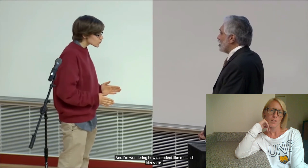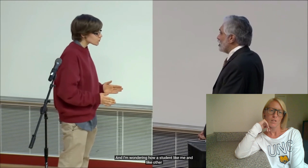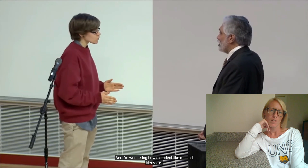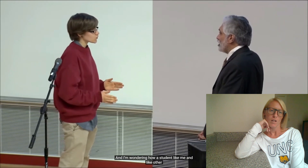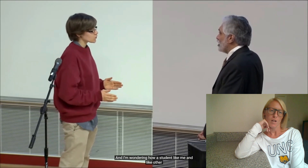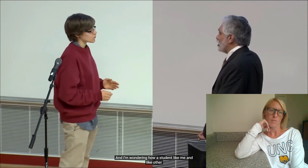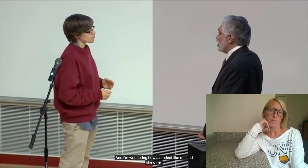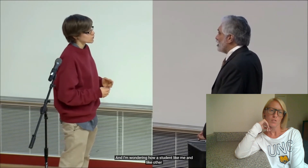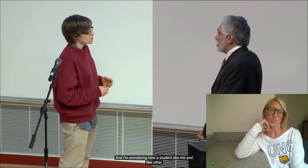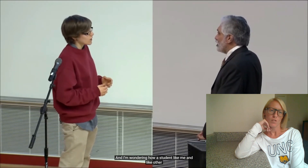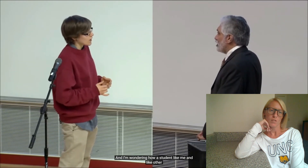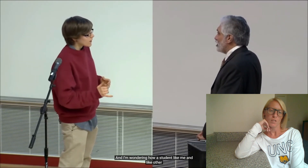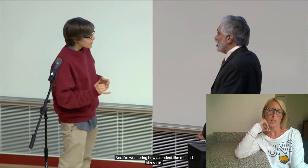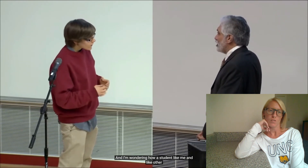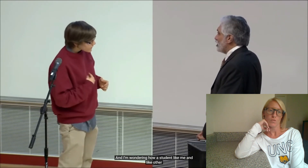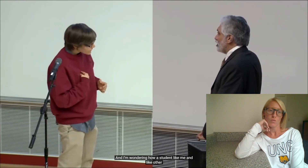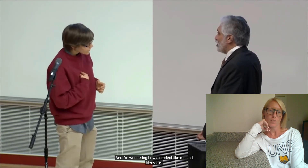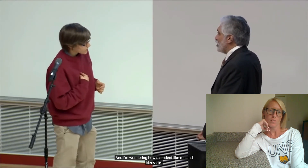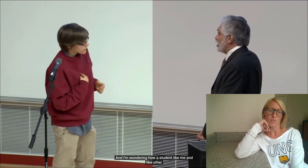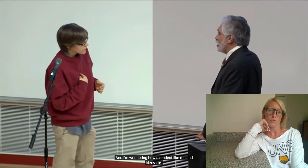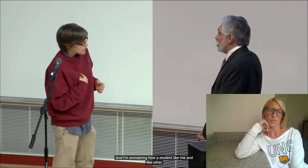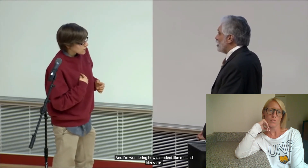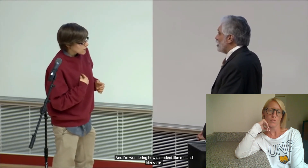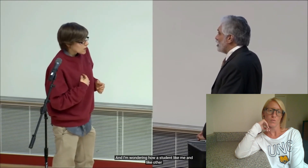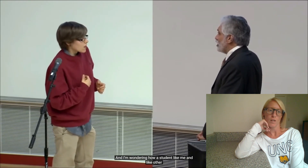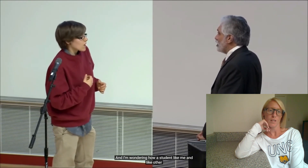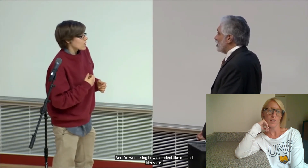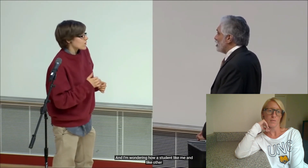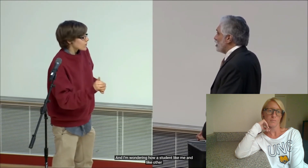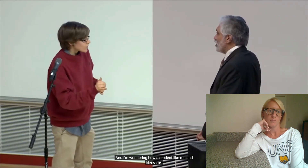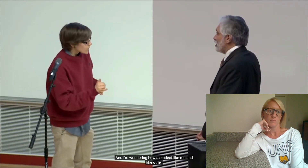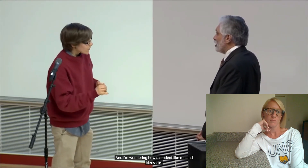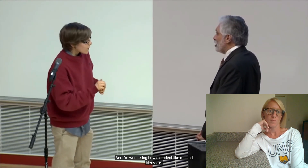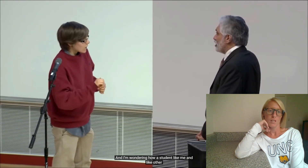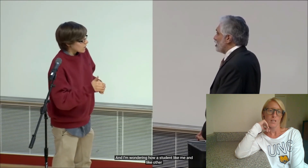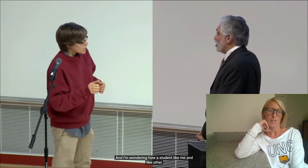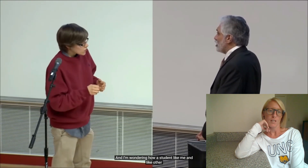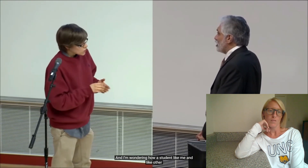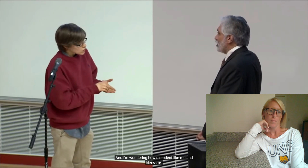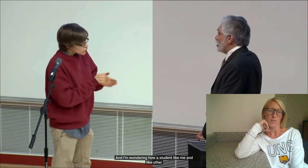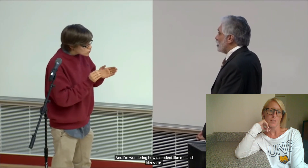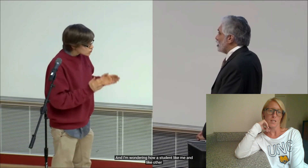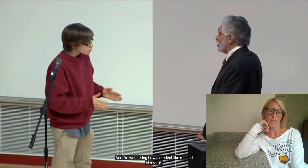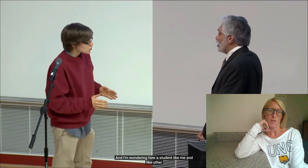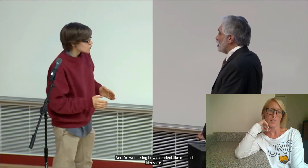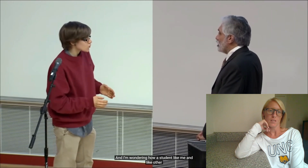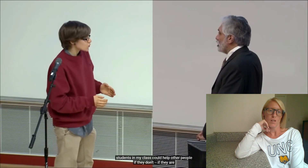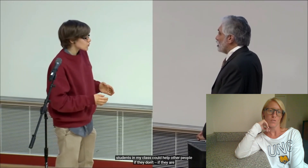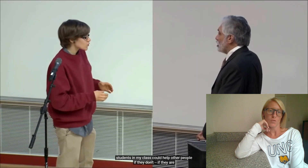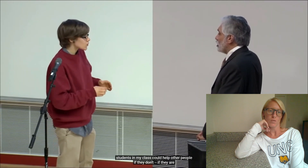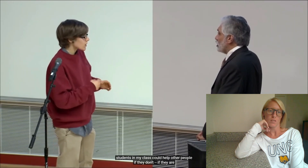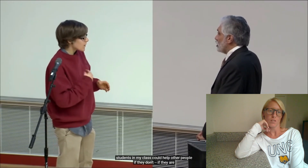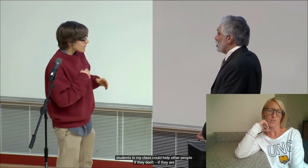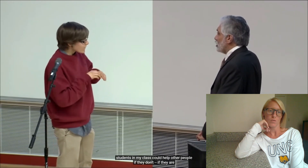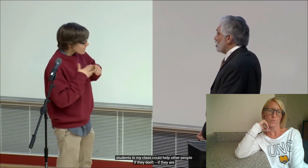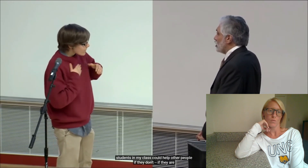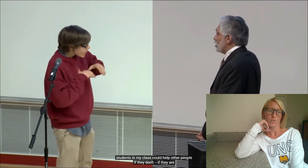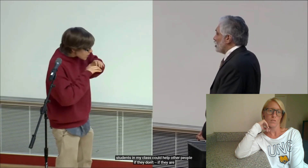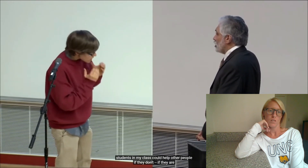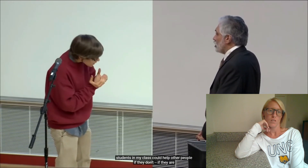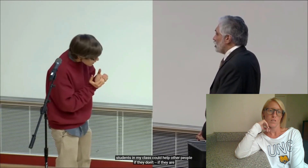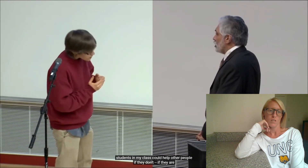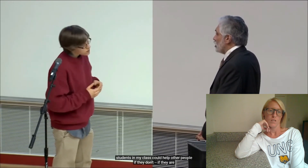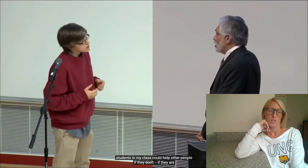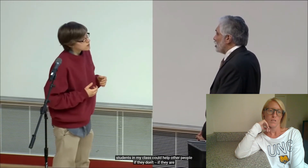how a student like me who I am, and if I'm the same and like as other the students at